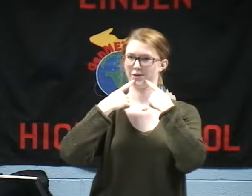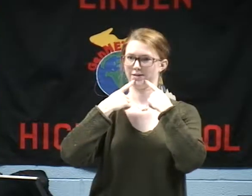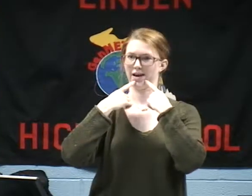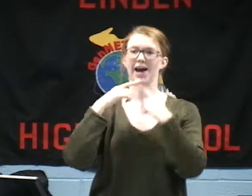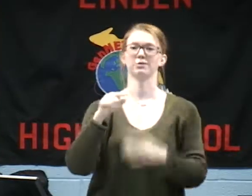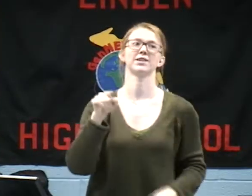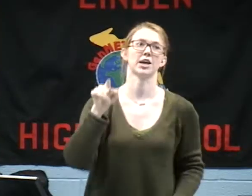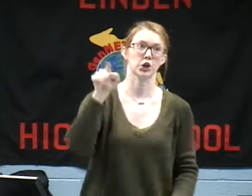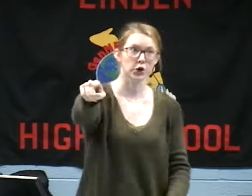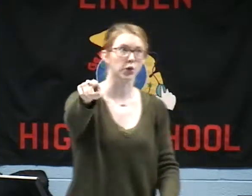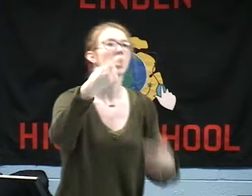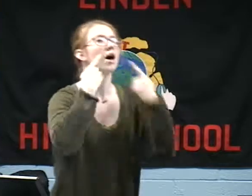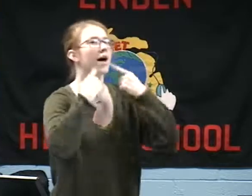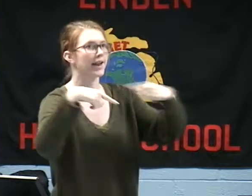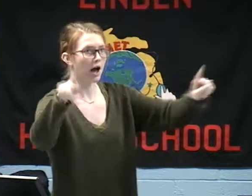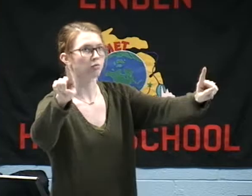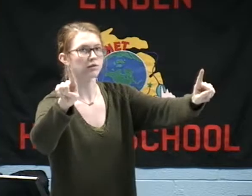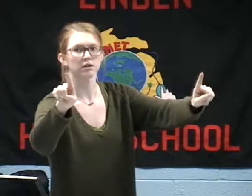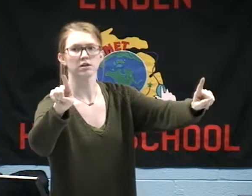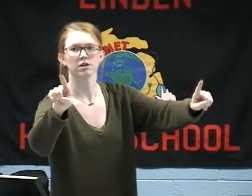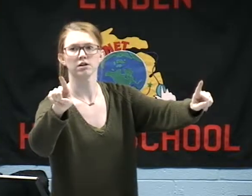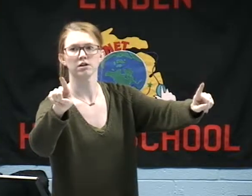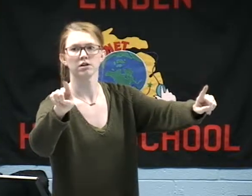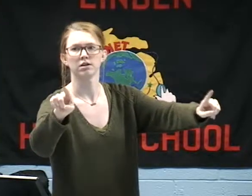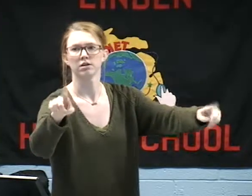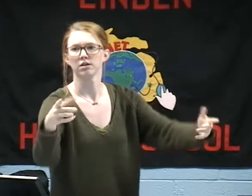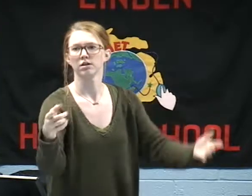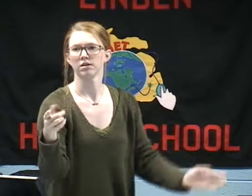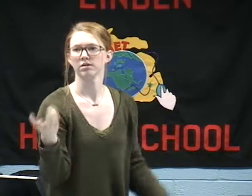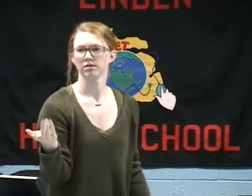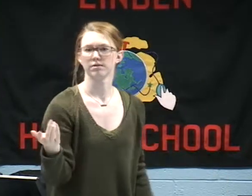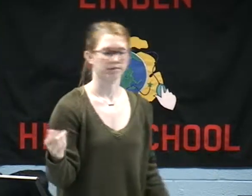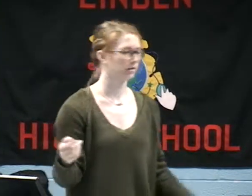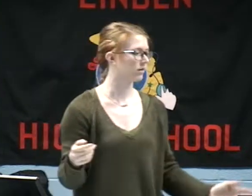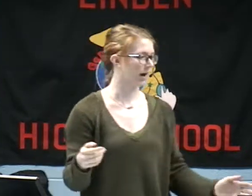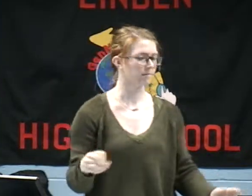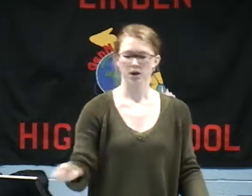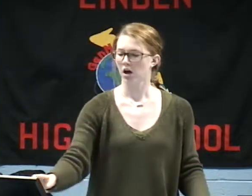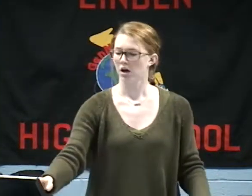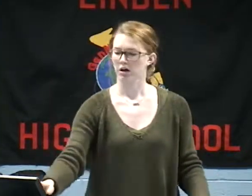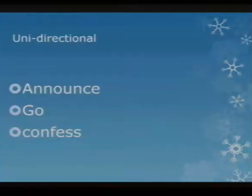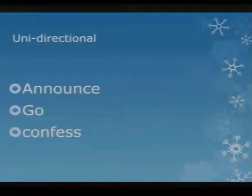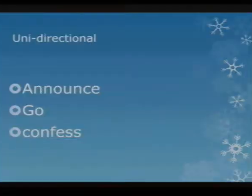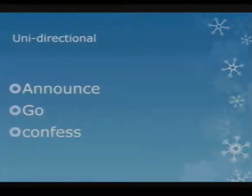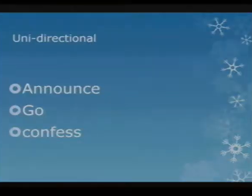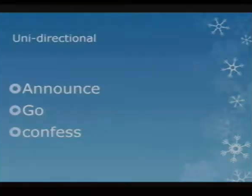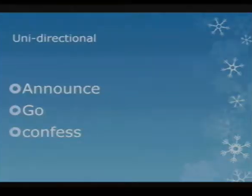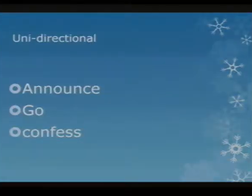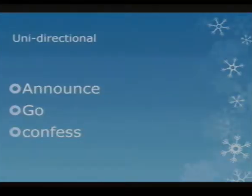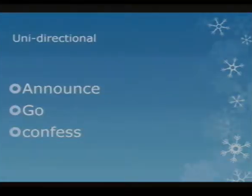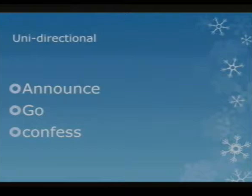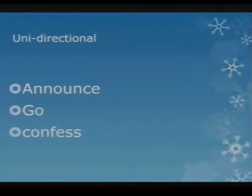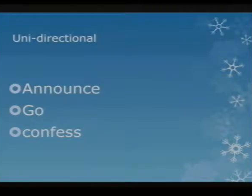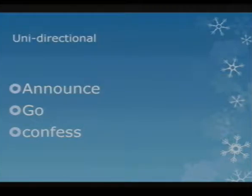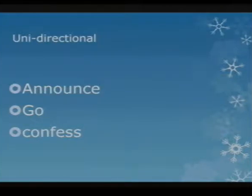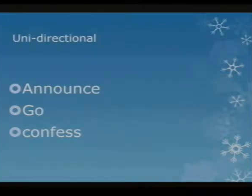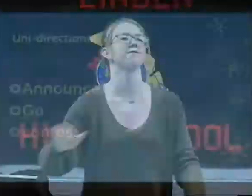to me. I would say you announce. yeah. Okay? Go to, we already just talked about that one.